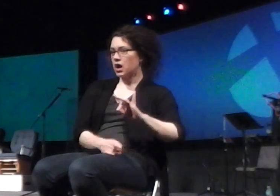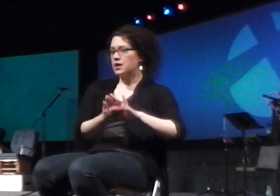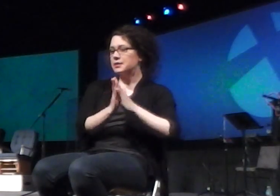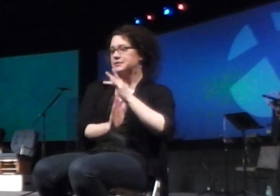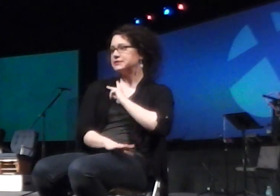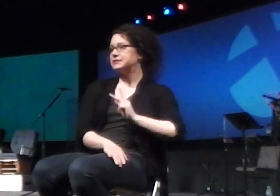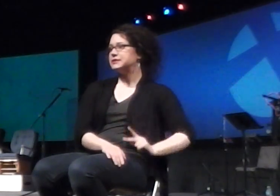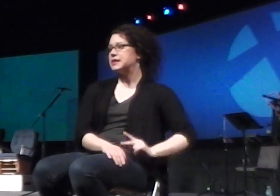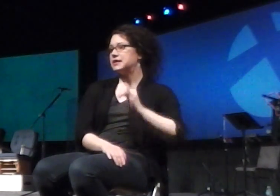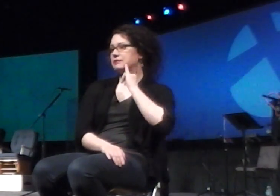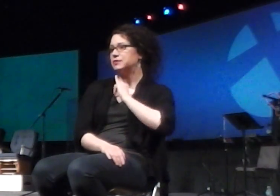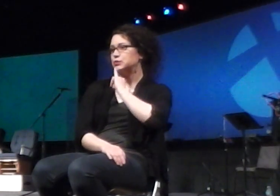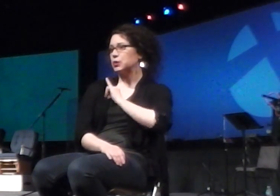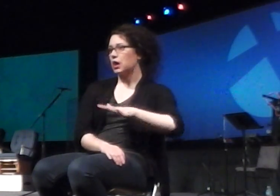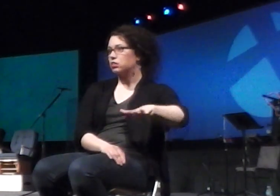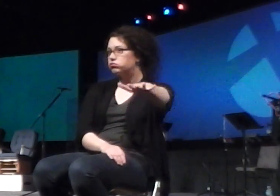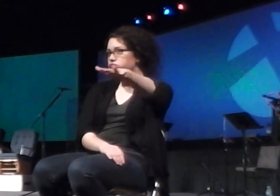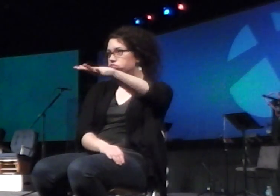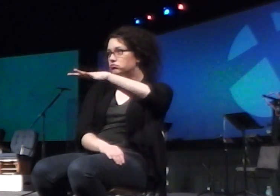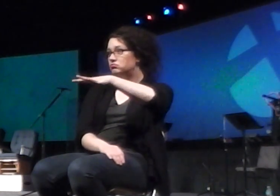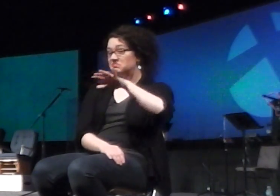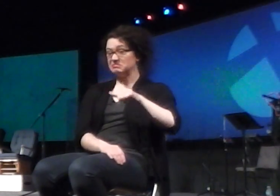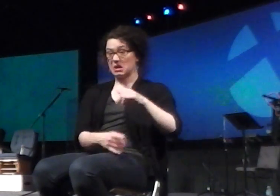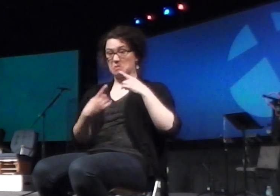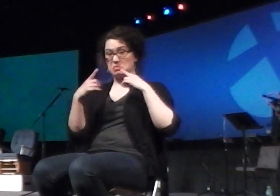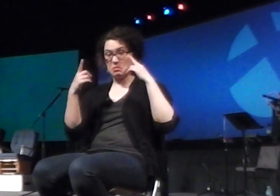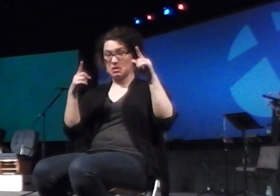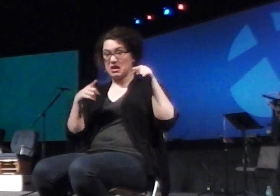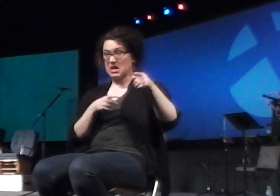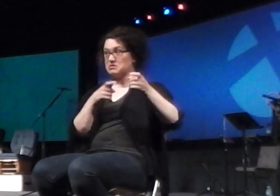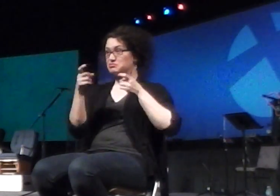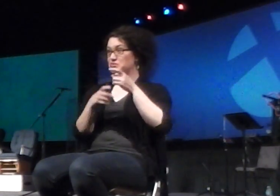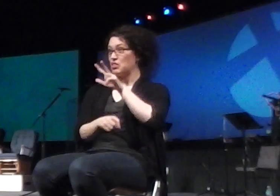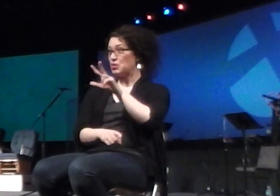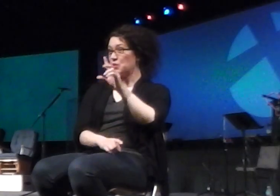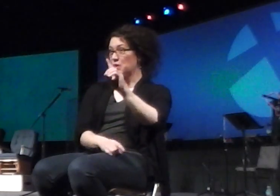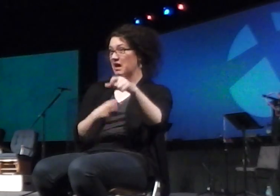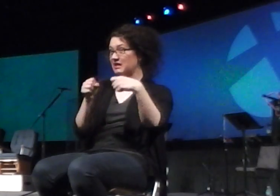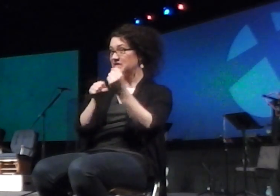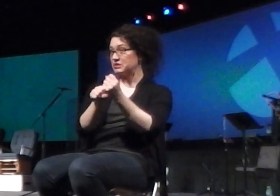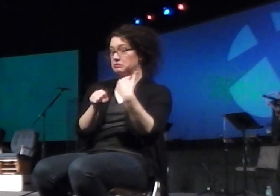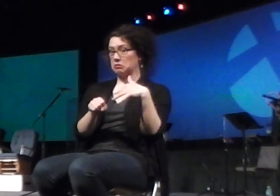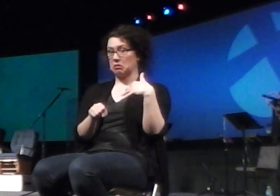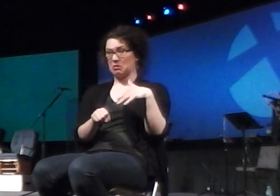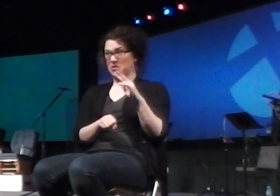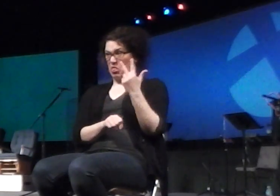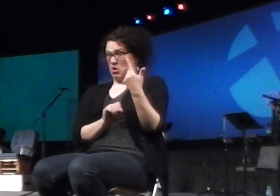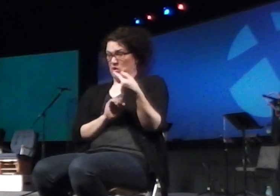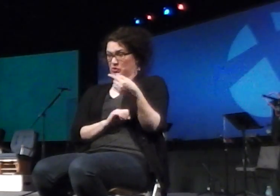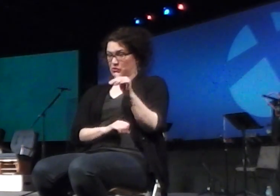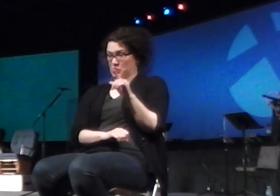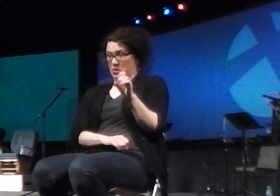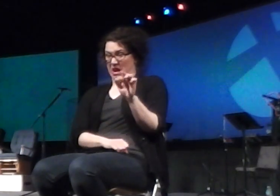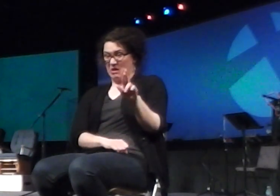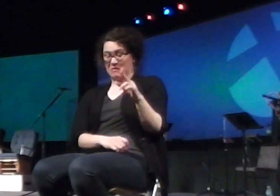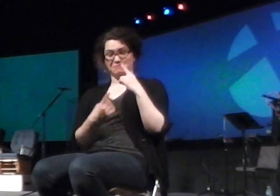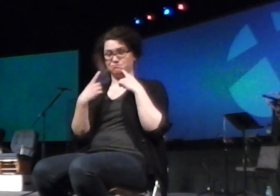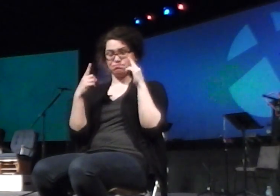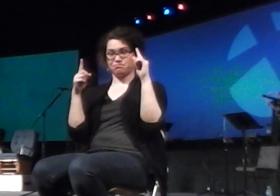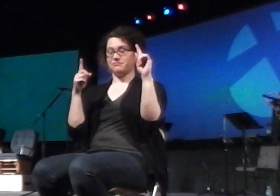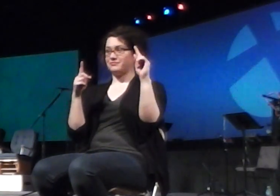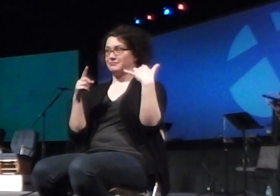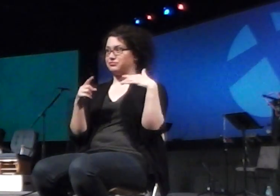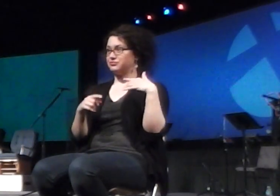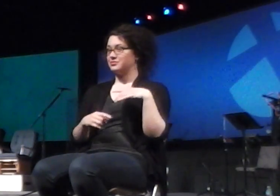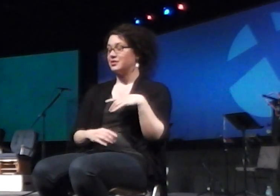Israel. And apparently it went pretty well because he reigned for 31 years. It's not bad for a 3rd grader, right?